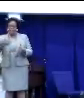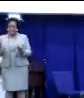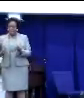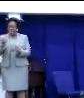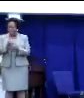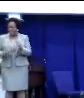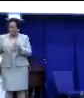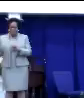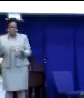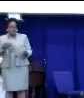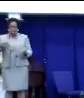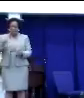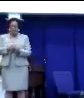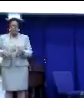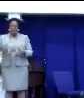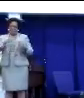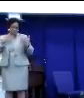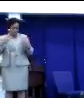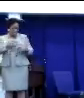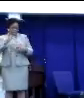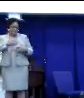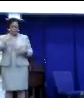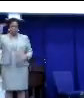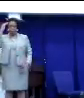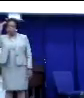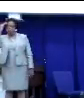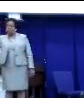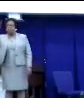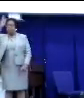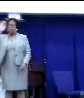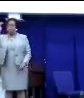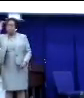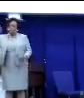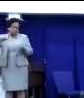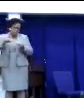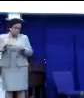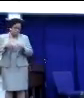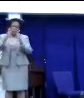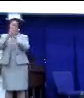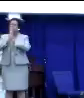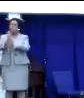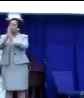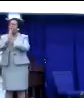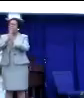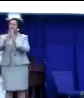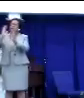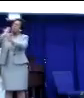make, I got God in my heart, God on my mind. But I stay in prayer.